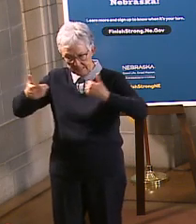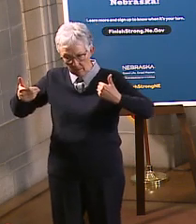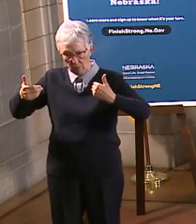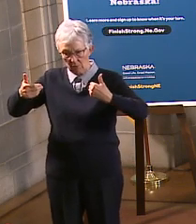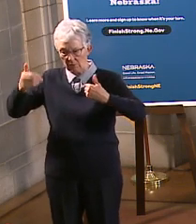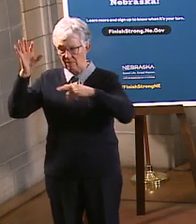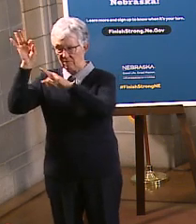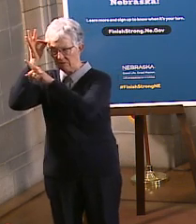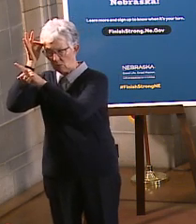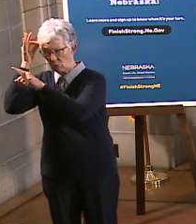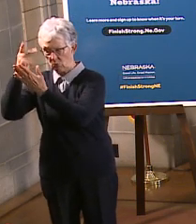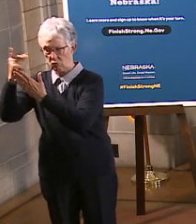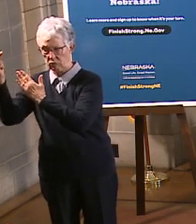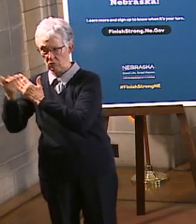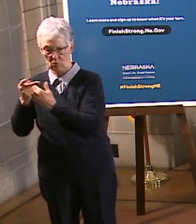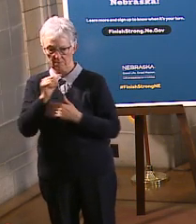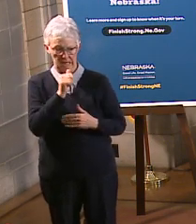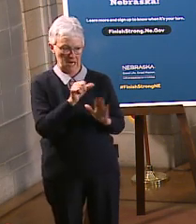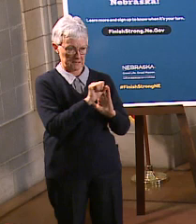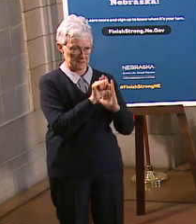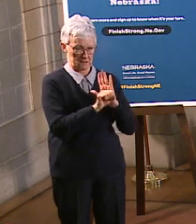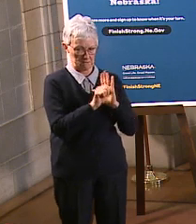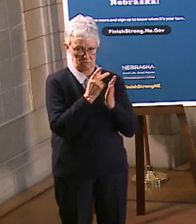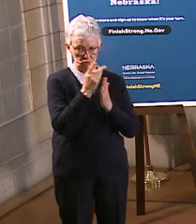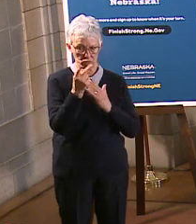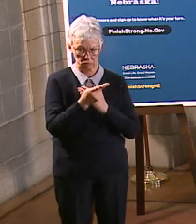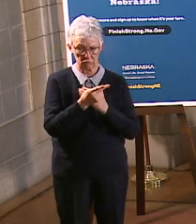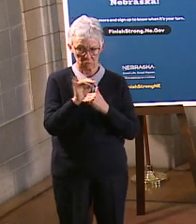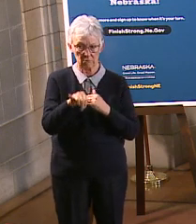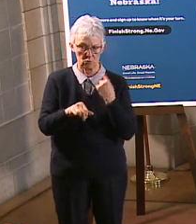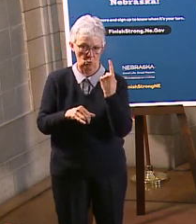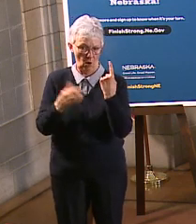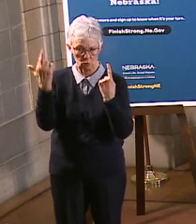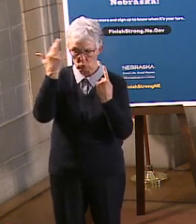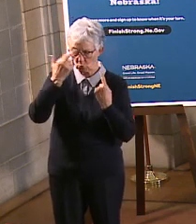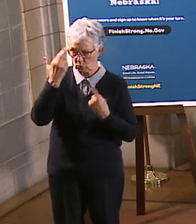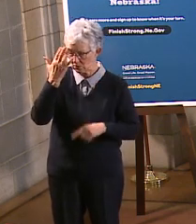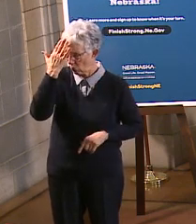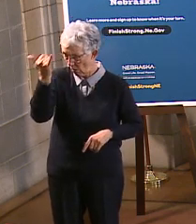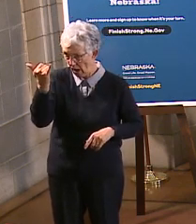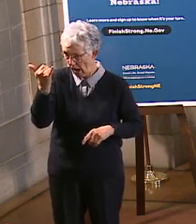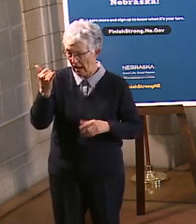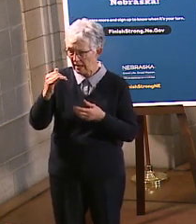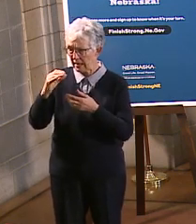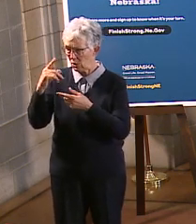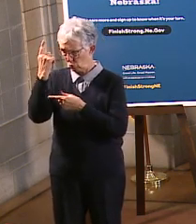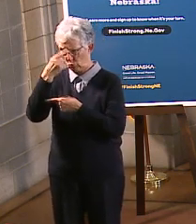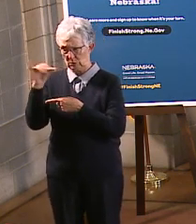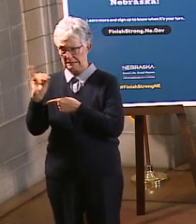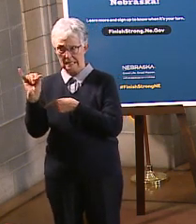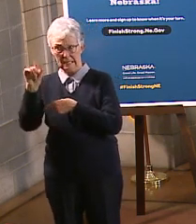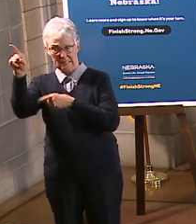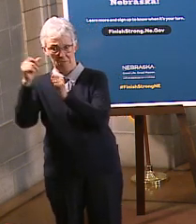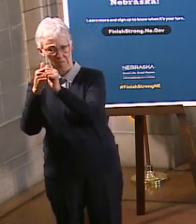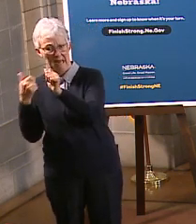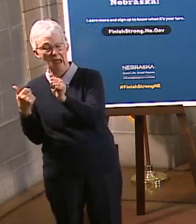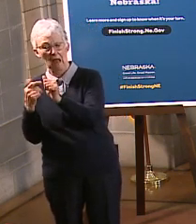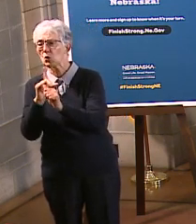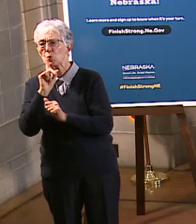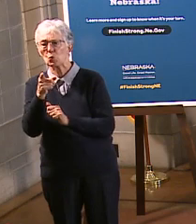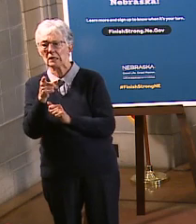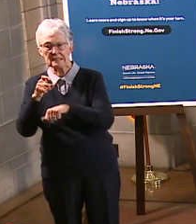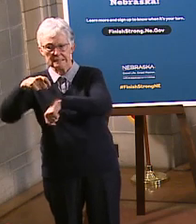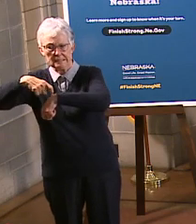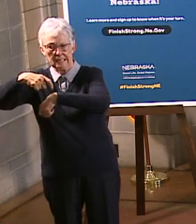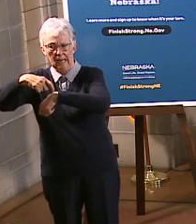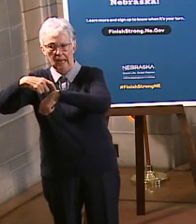federal government. So that's one of the reasons why there's just a lag in the reporting. Also, just when that